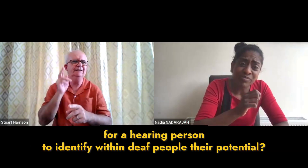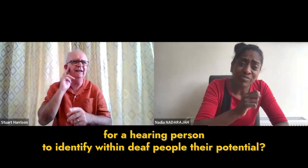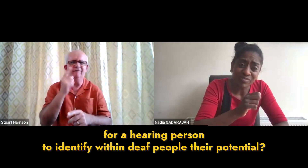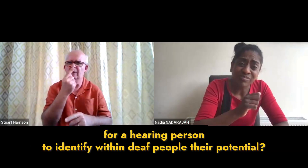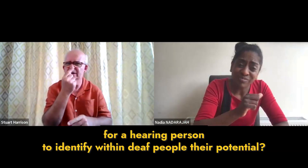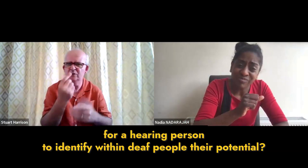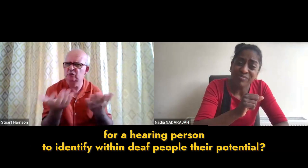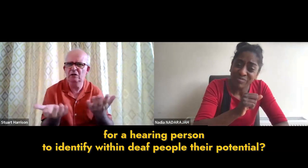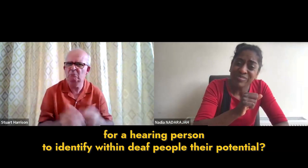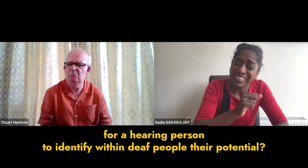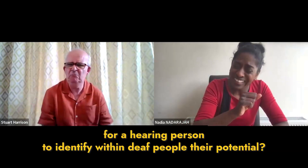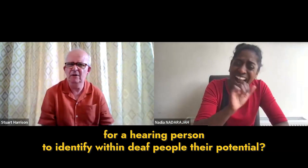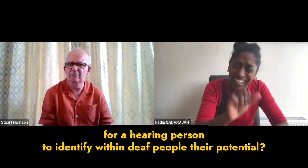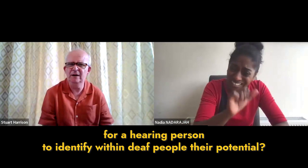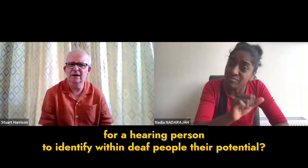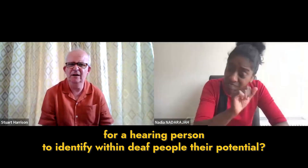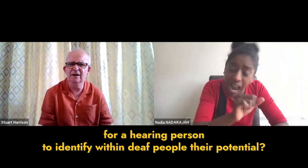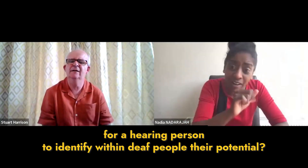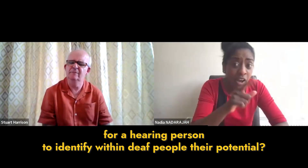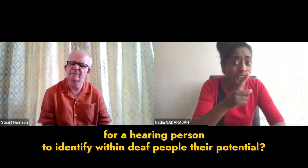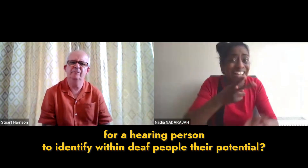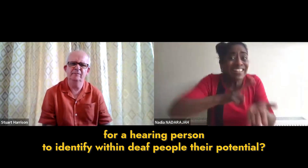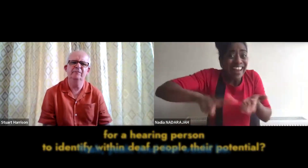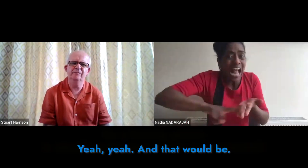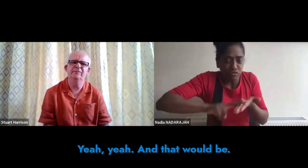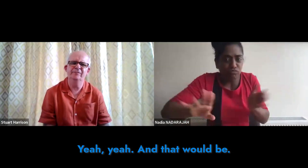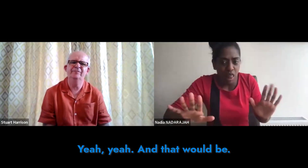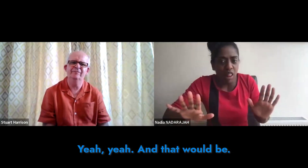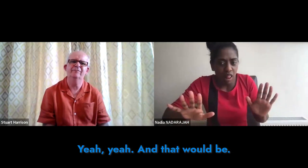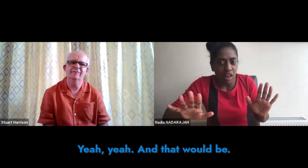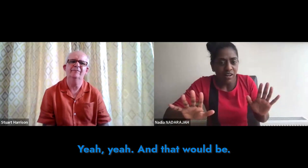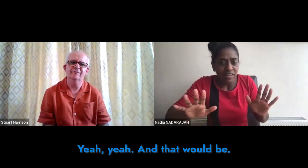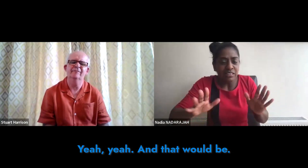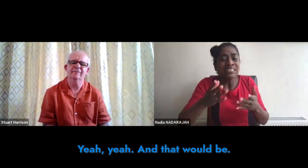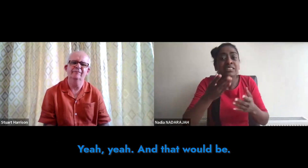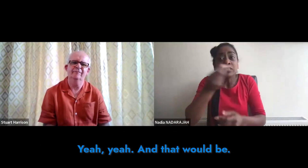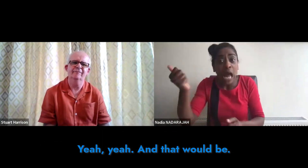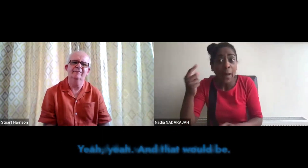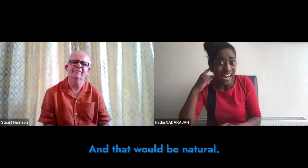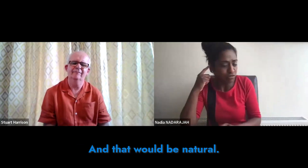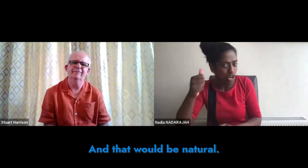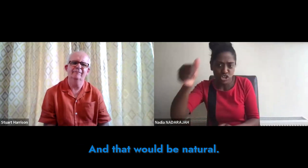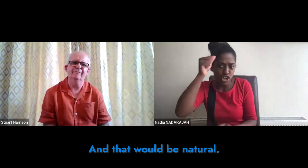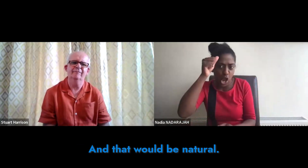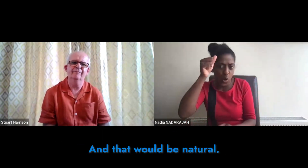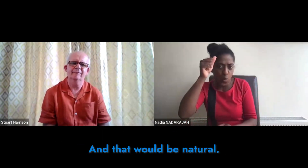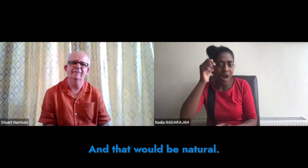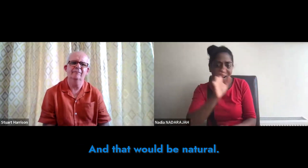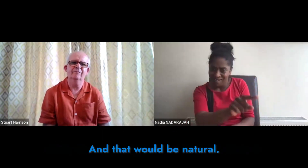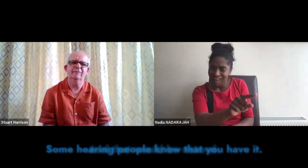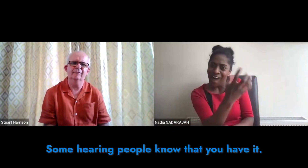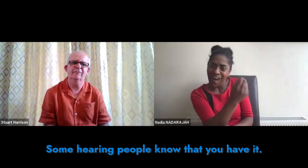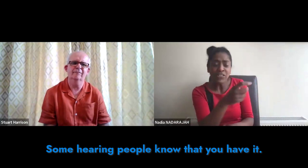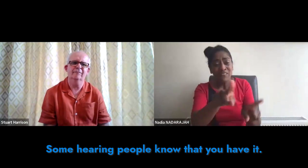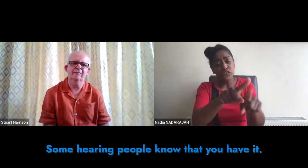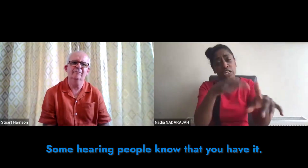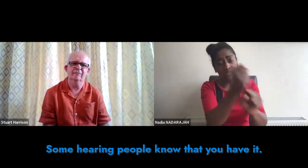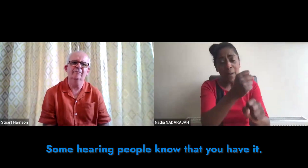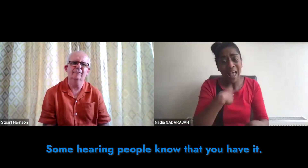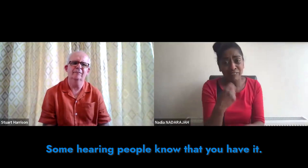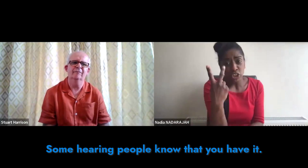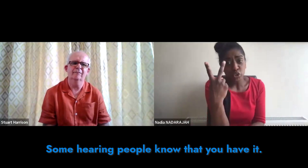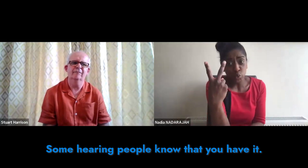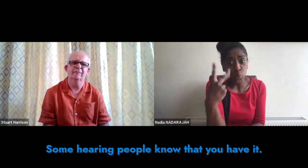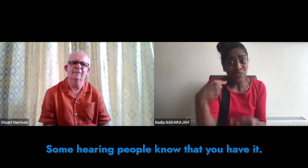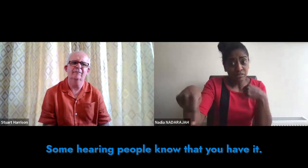to identify within deaf people their potential. Yeah, yeah. And that would be natural. Some hearing